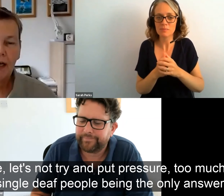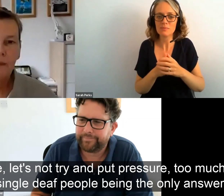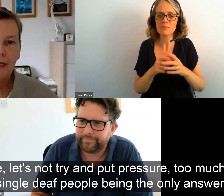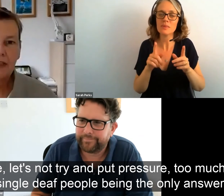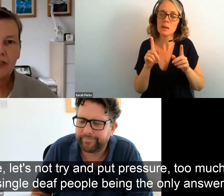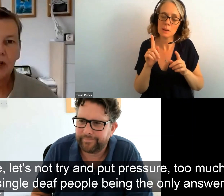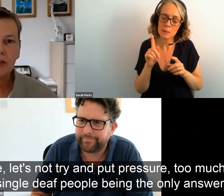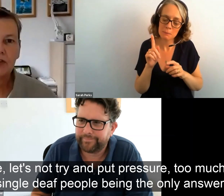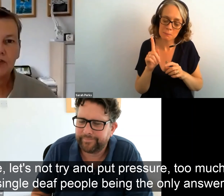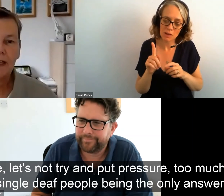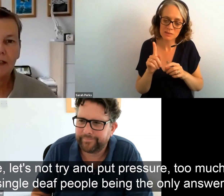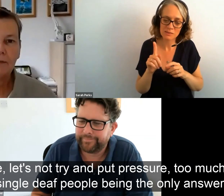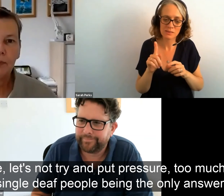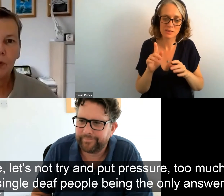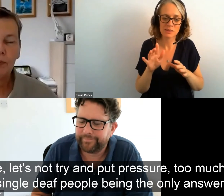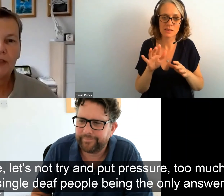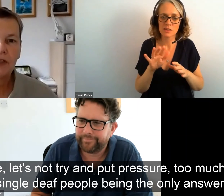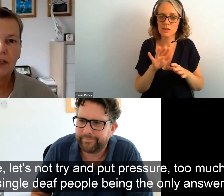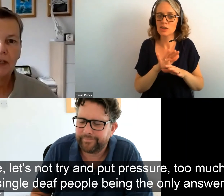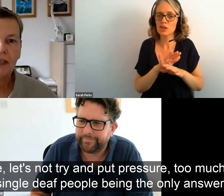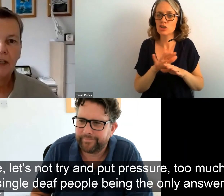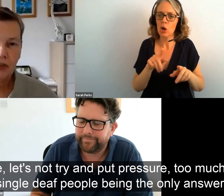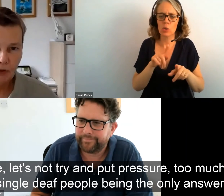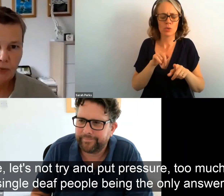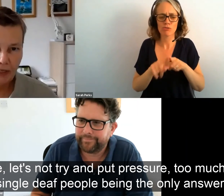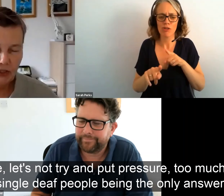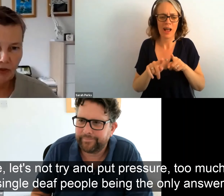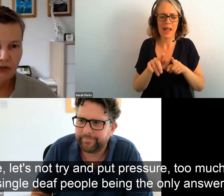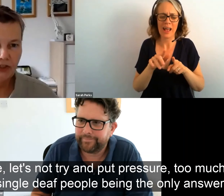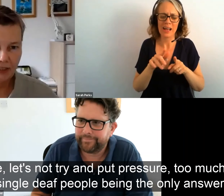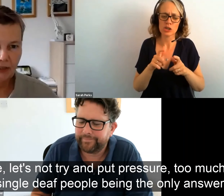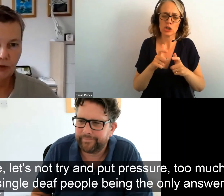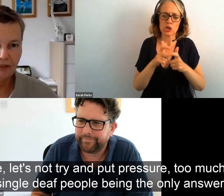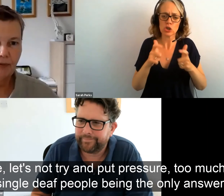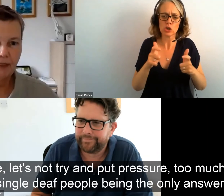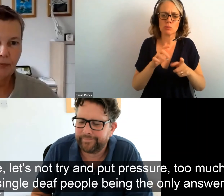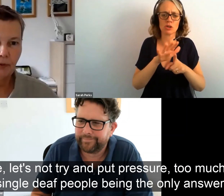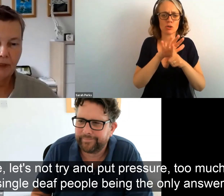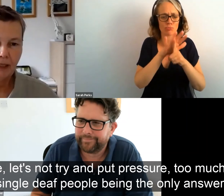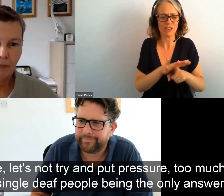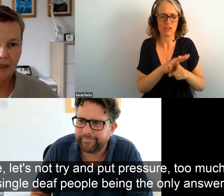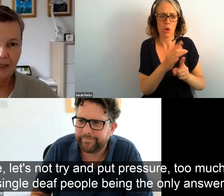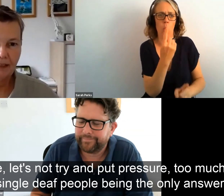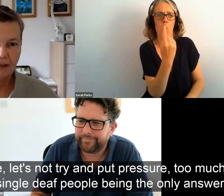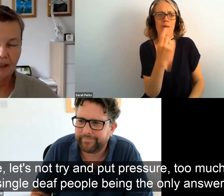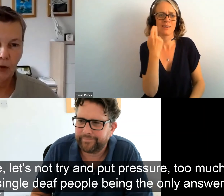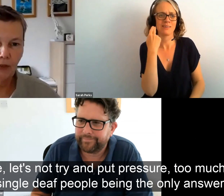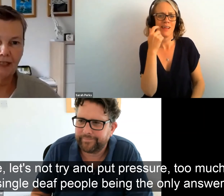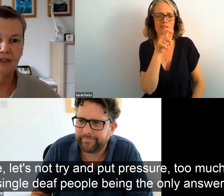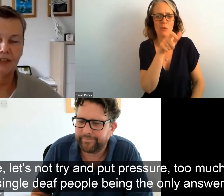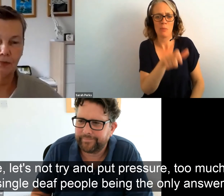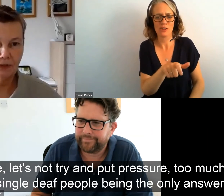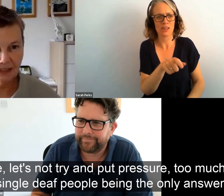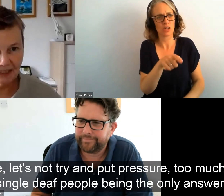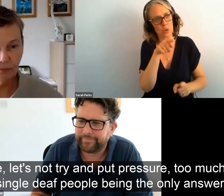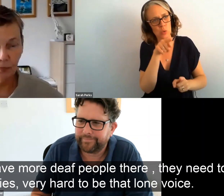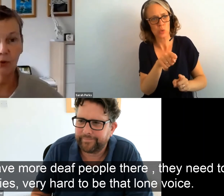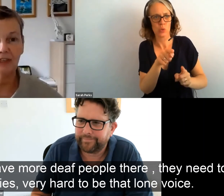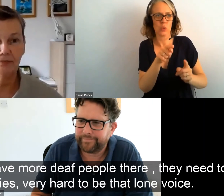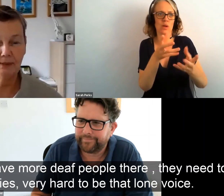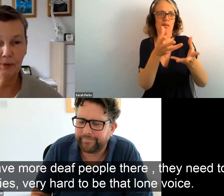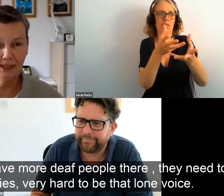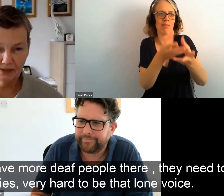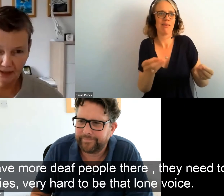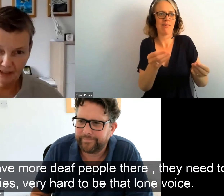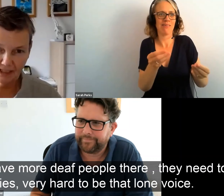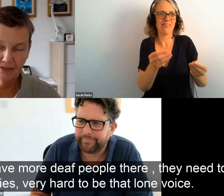sure, let's not try and put too much pressure on single deaf people being the only answer. We need to have more